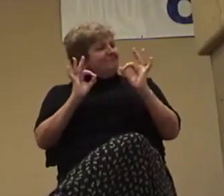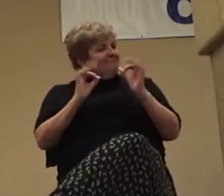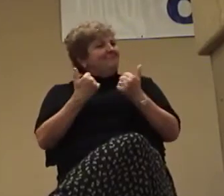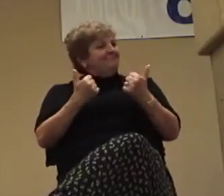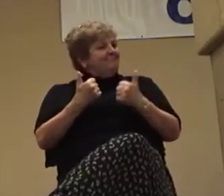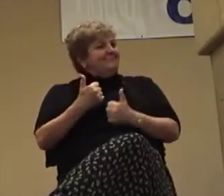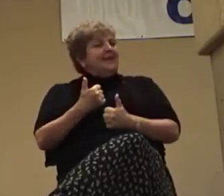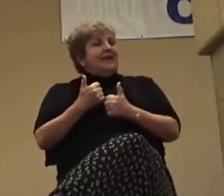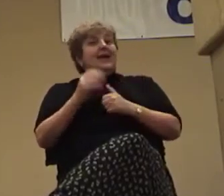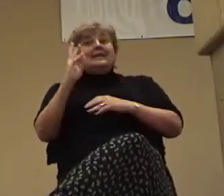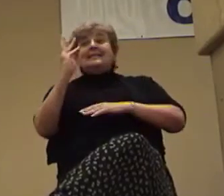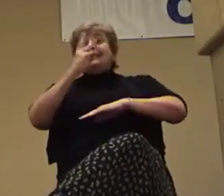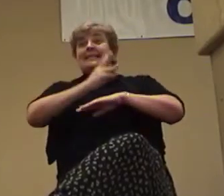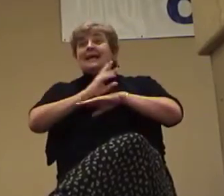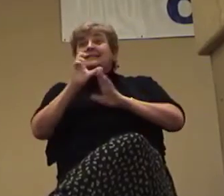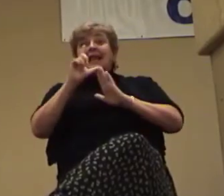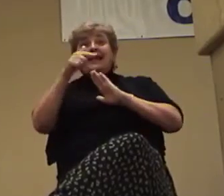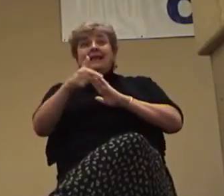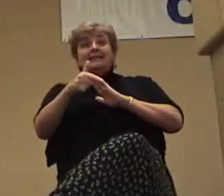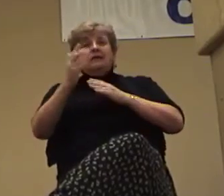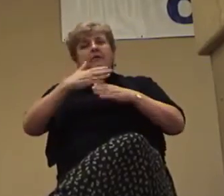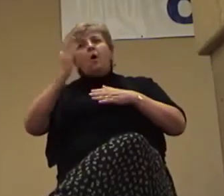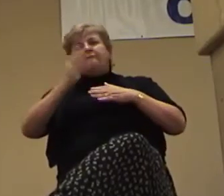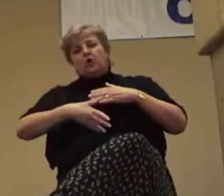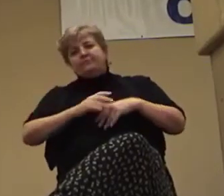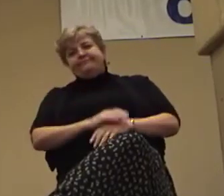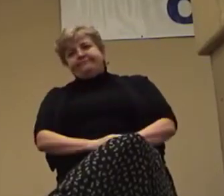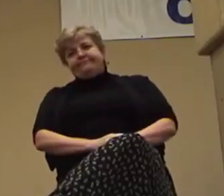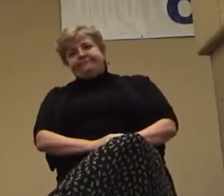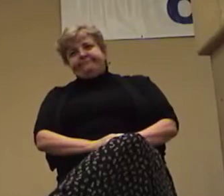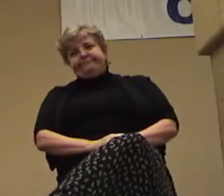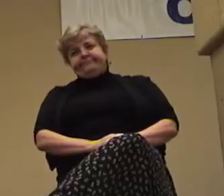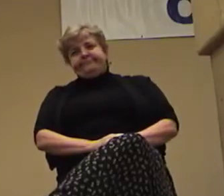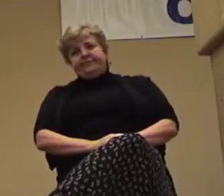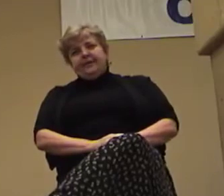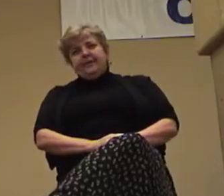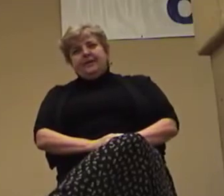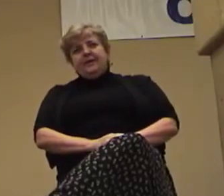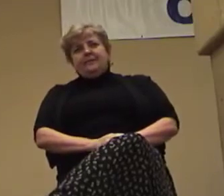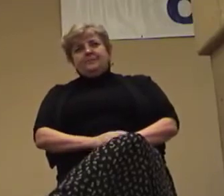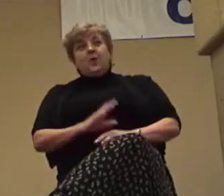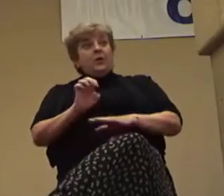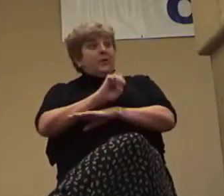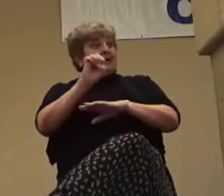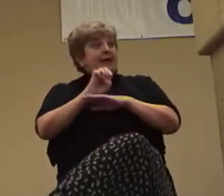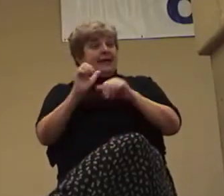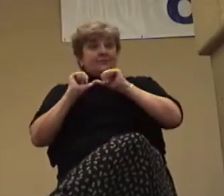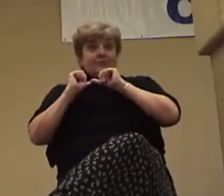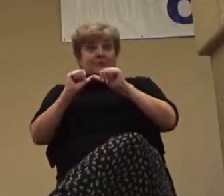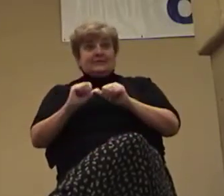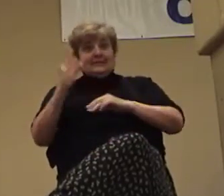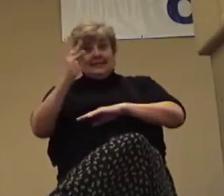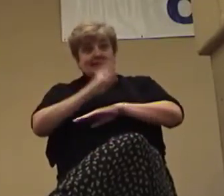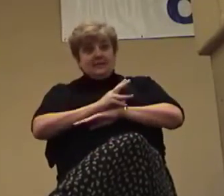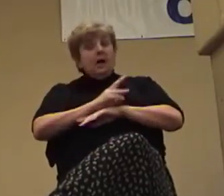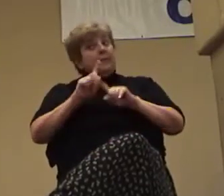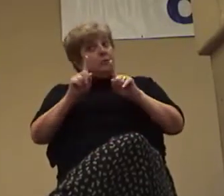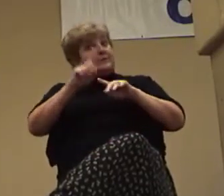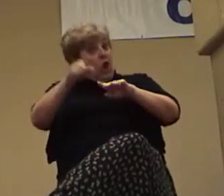6 days later, it was over. So we were engaged for 6 days, but they were long days. And you know,